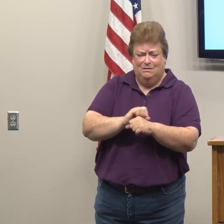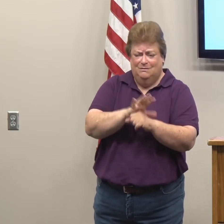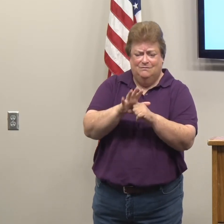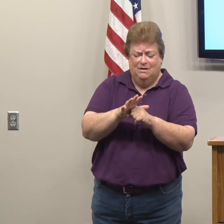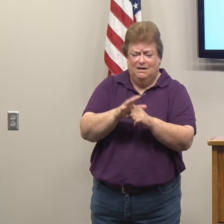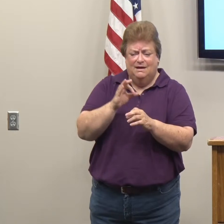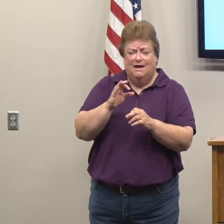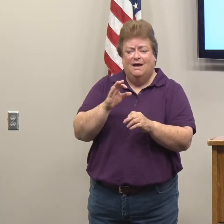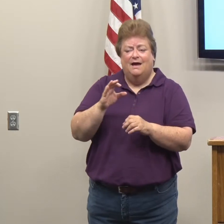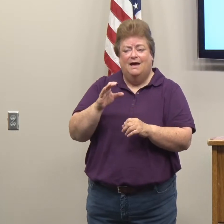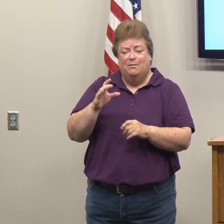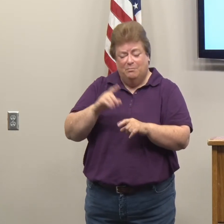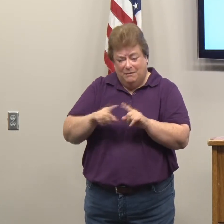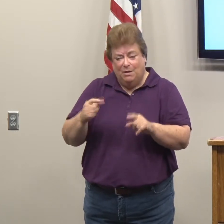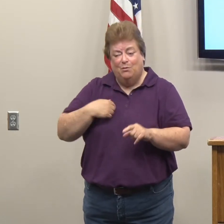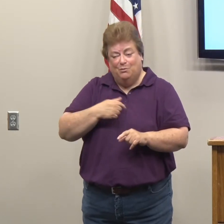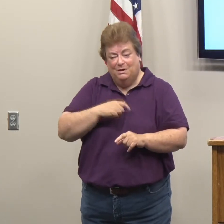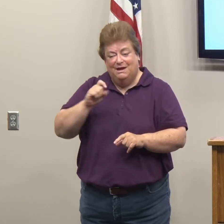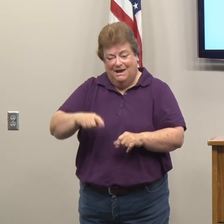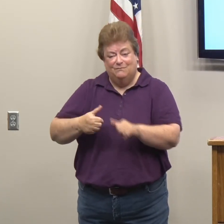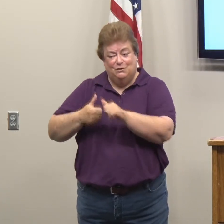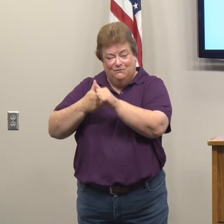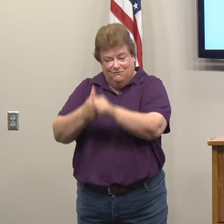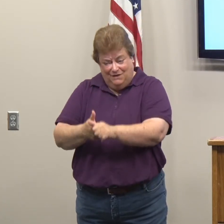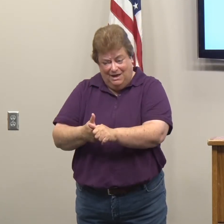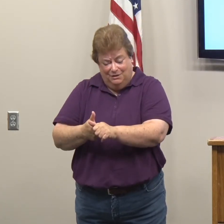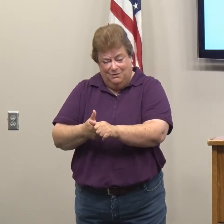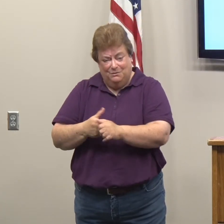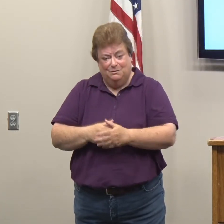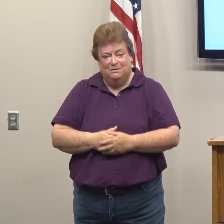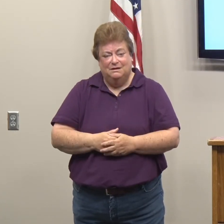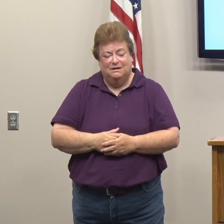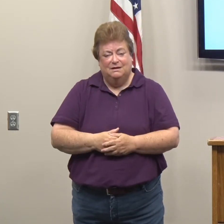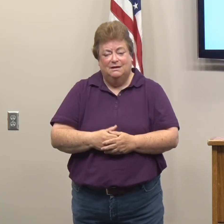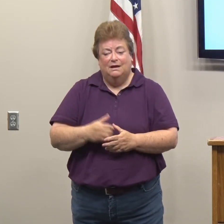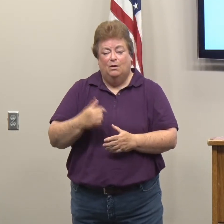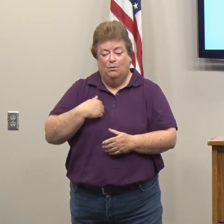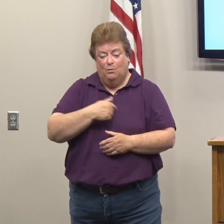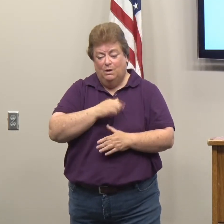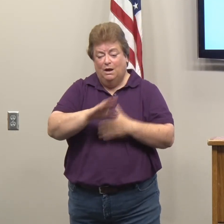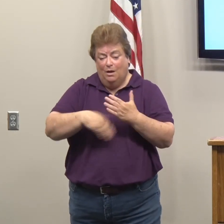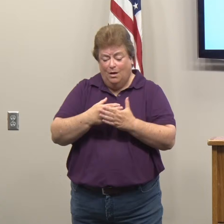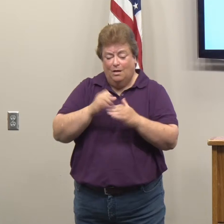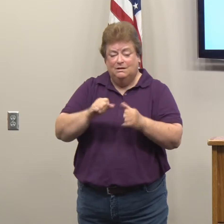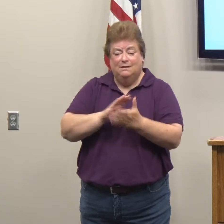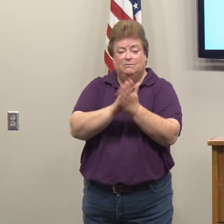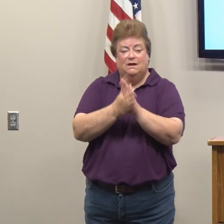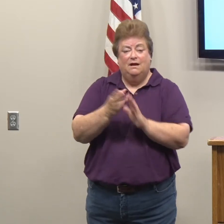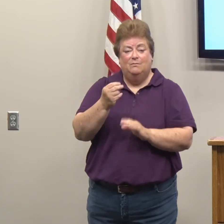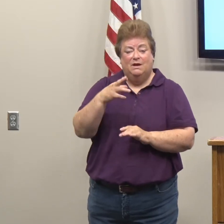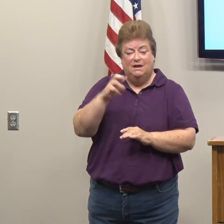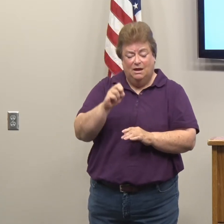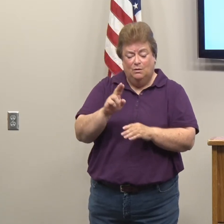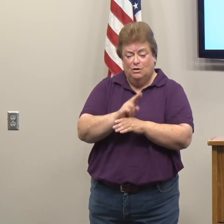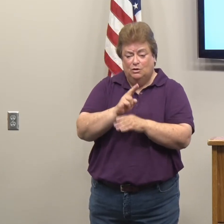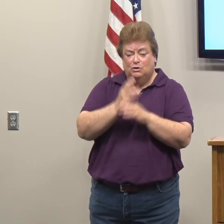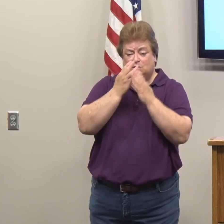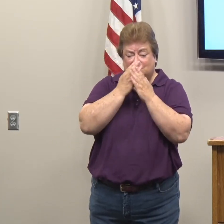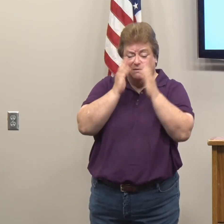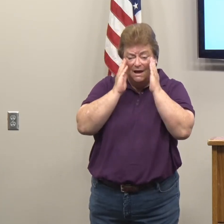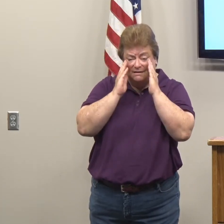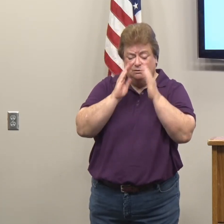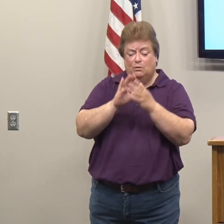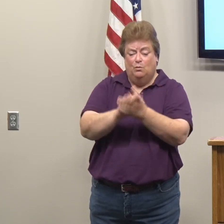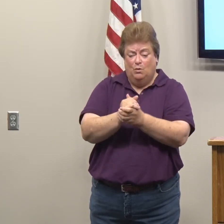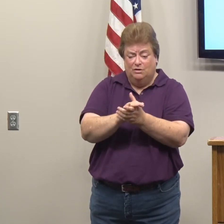faithfully follow them. This is a moment when every single one of us can be a hero by wearing masks, washing our hands,